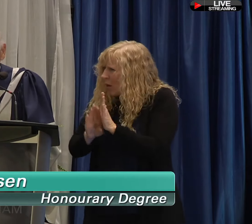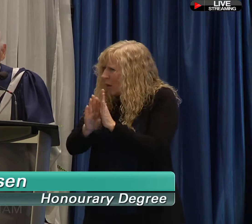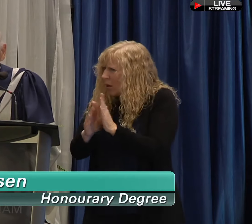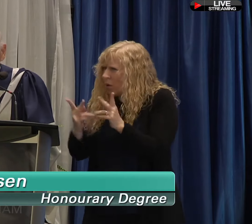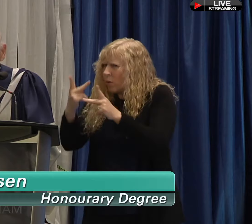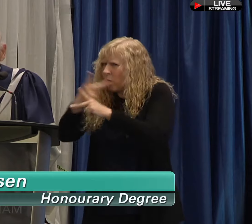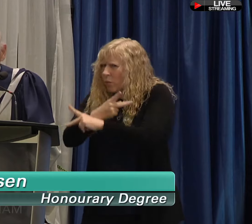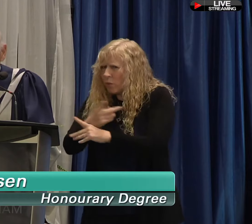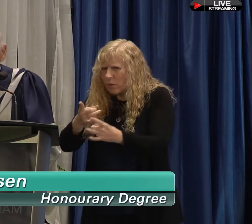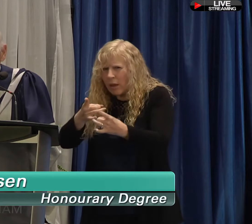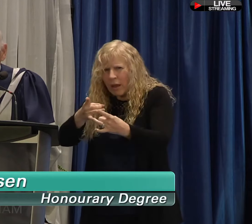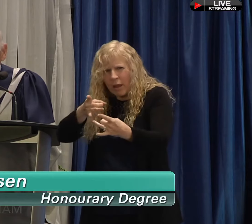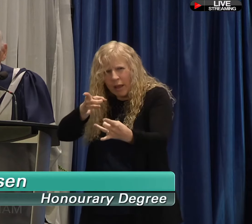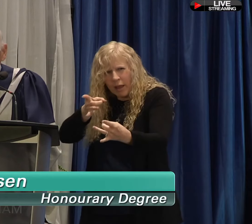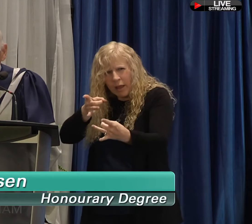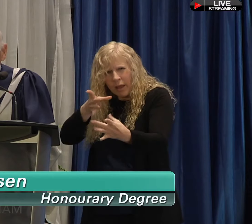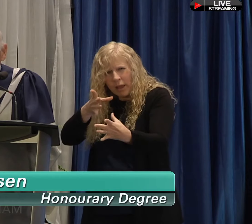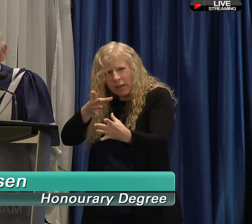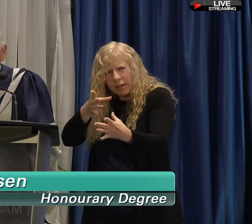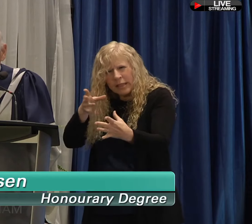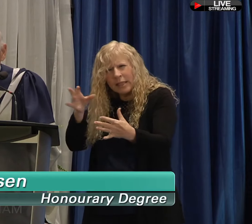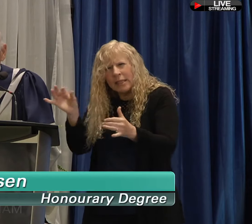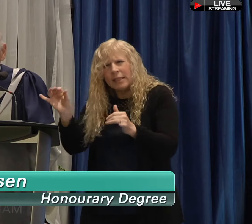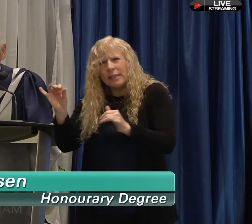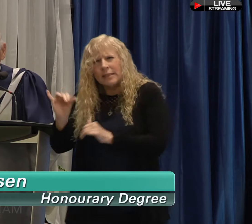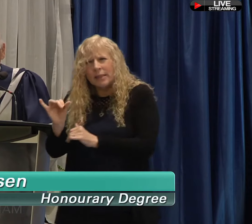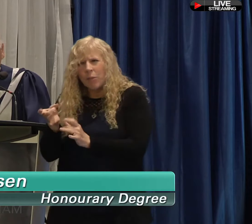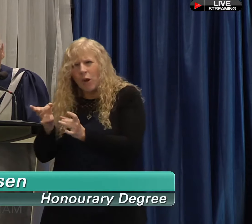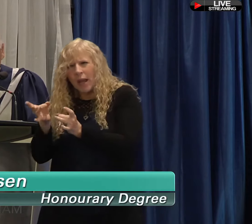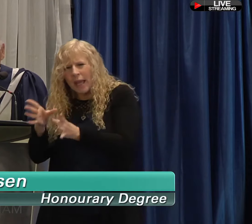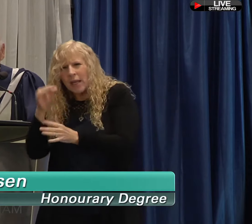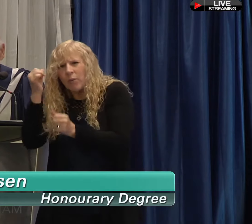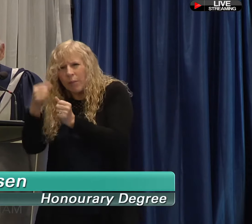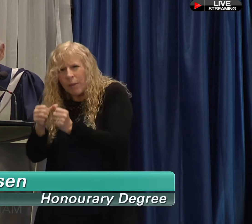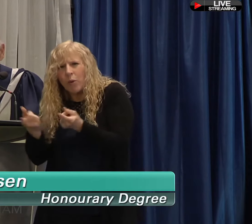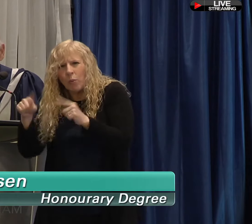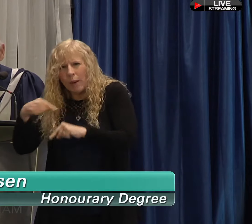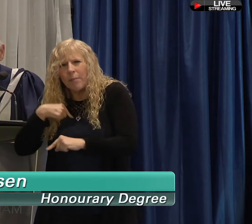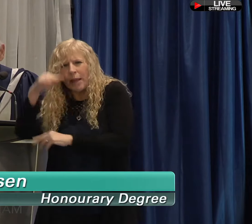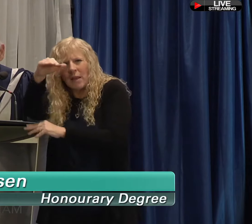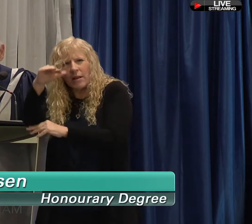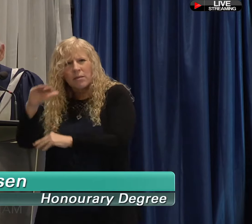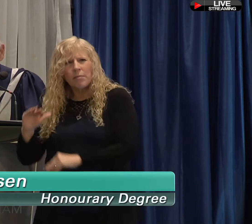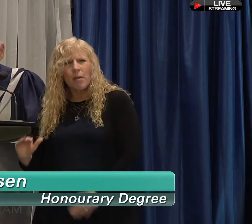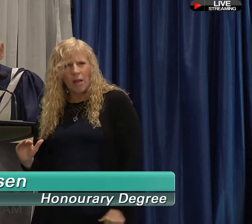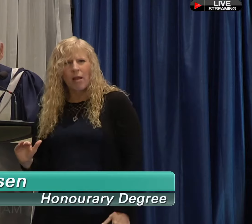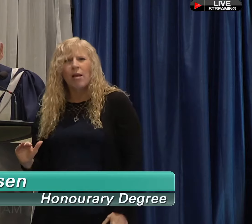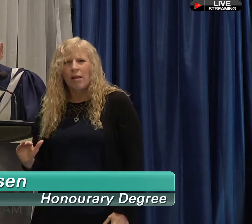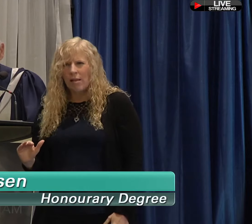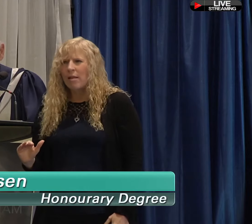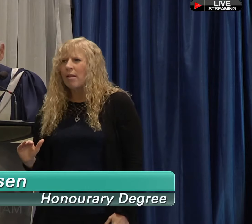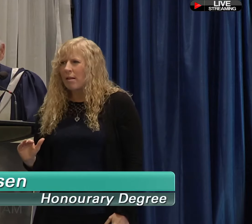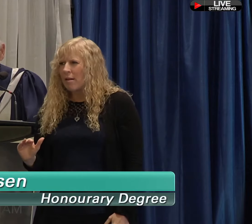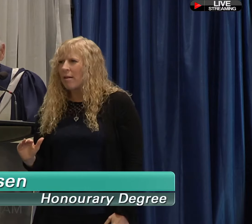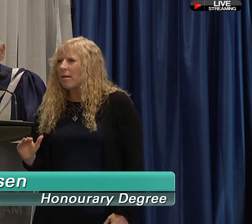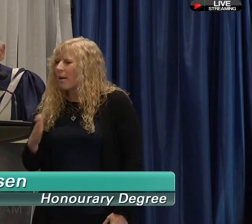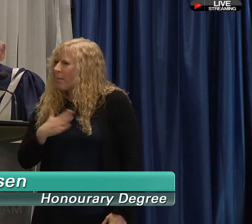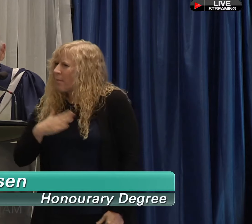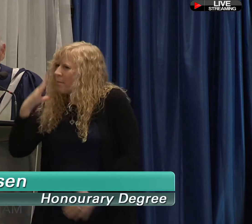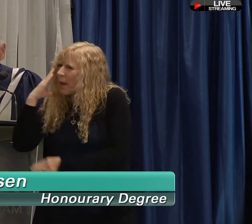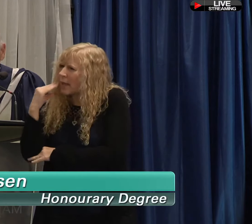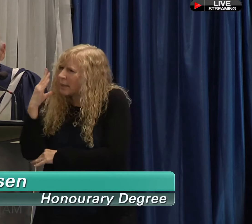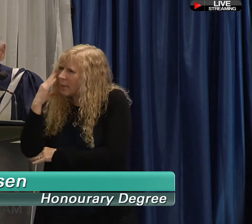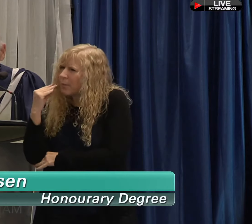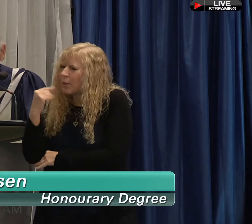eerily similar to the hate that I remember from my childhood. From my lived experience,